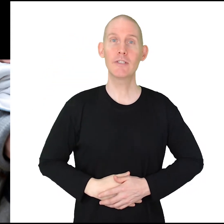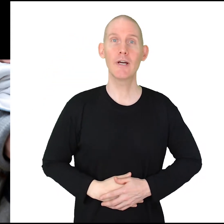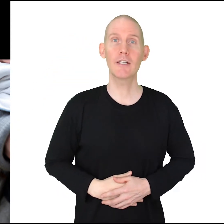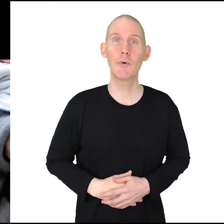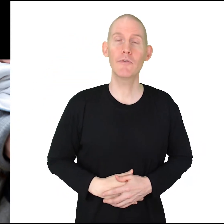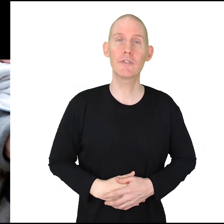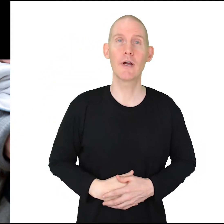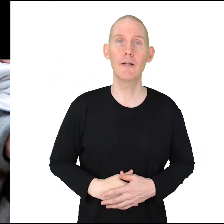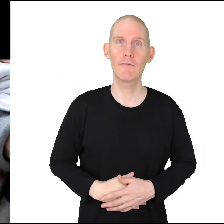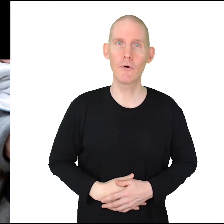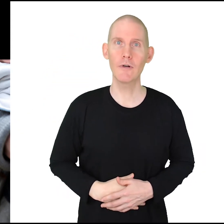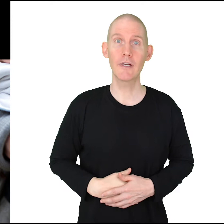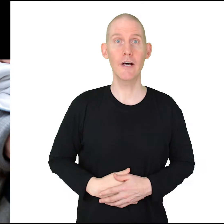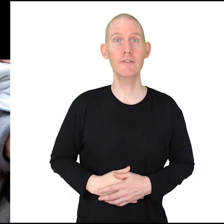about the sign for cousin.